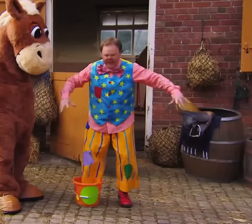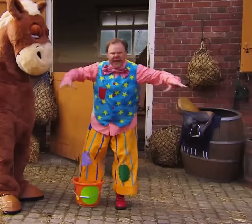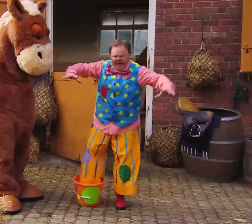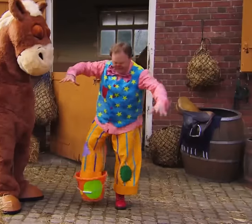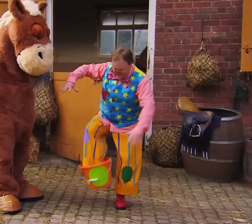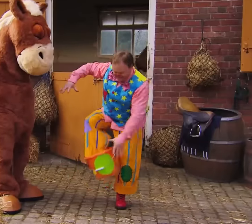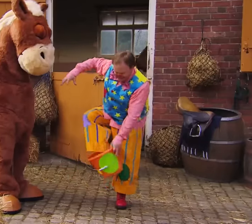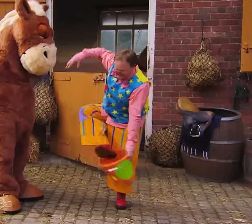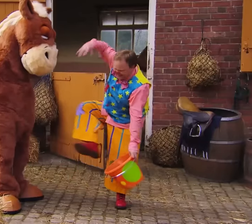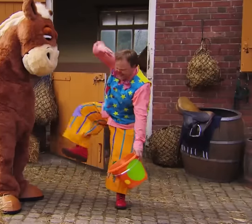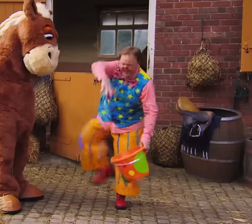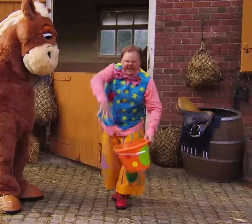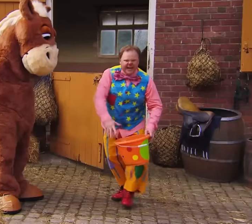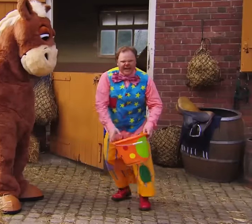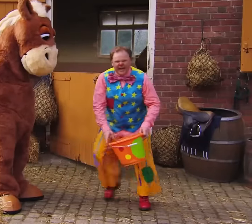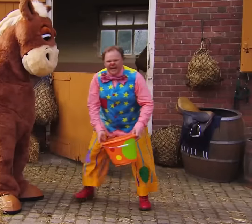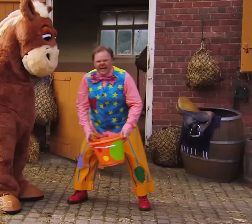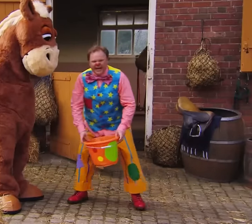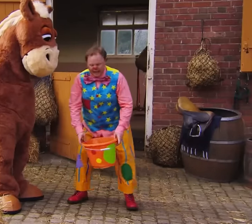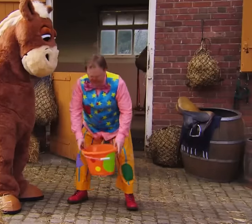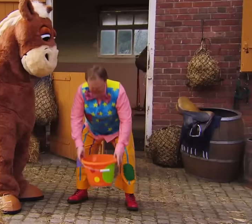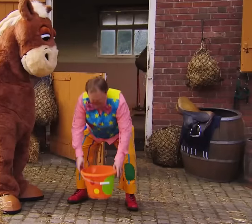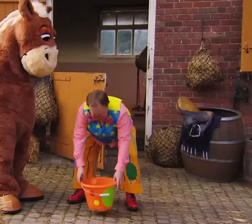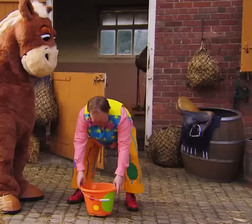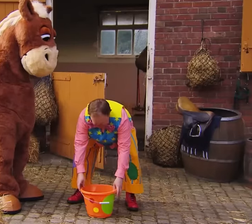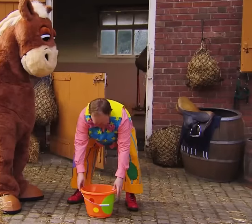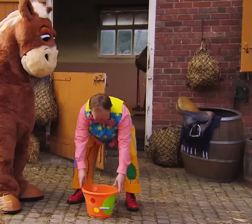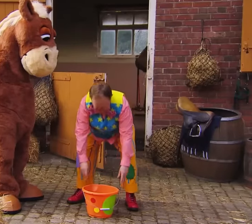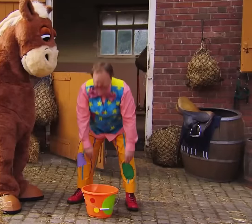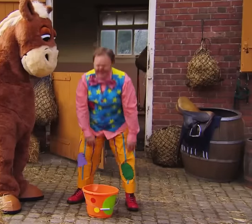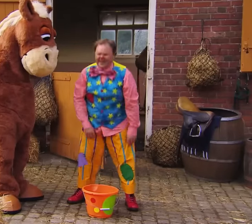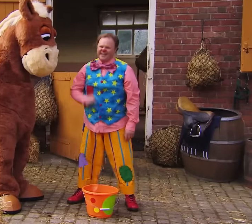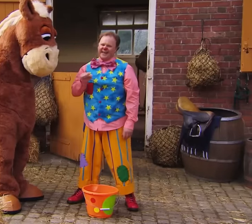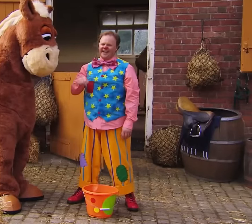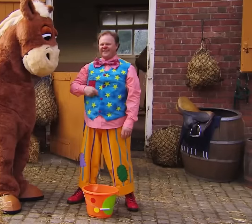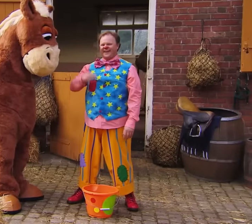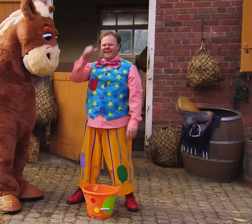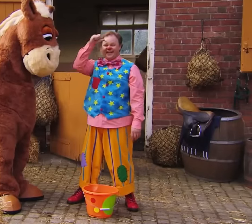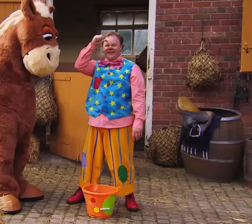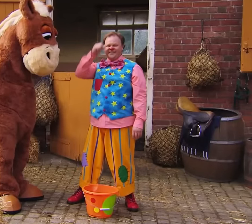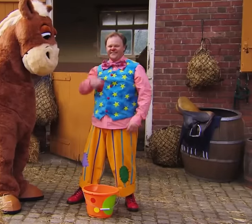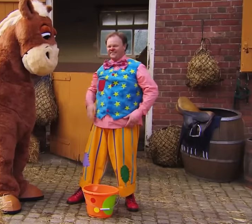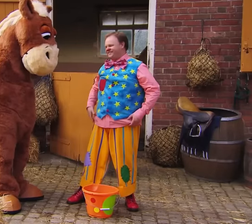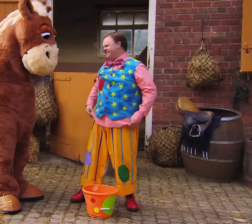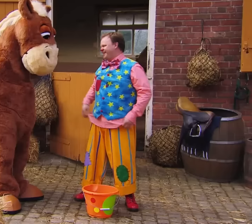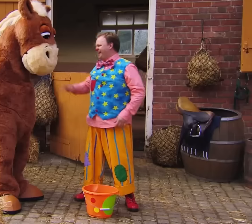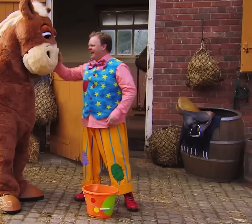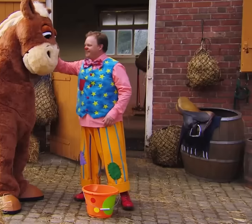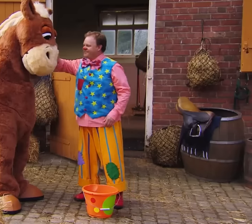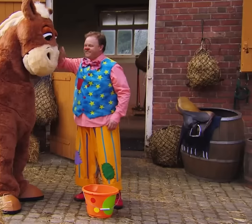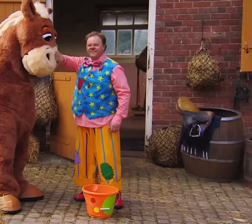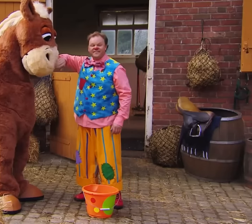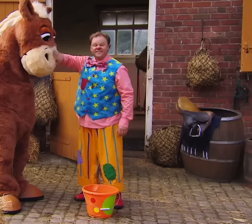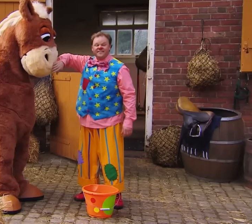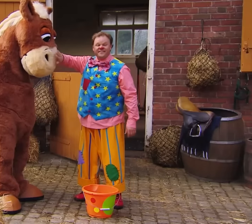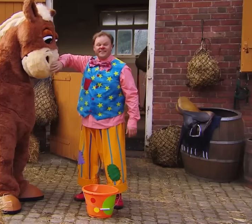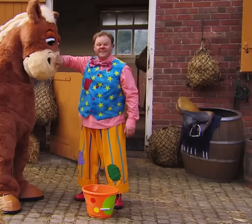Oh, dear, Mr Tumble. You are silly. Yes, I know. Are you going to ride Spotty